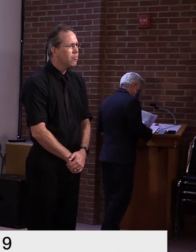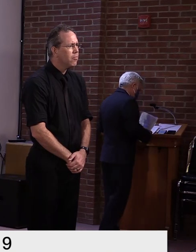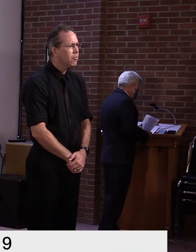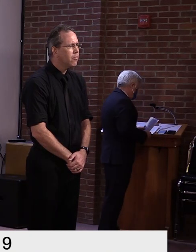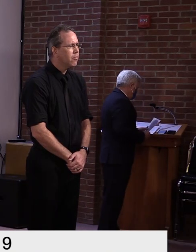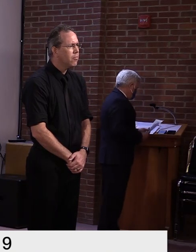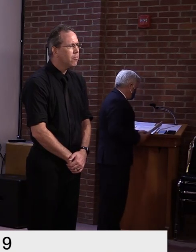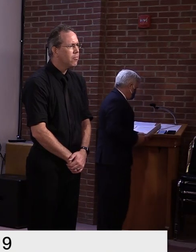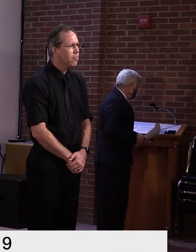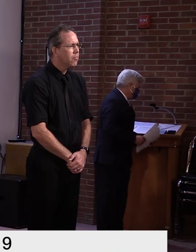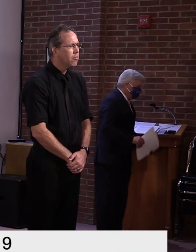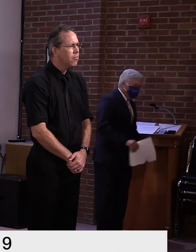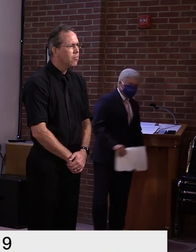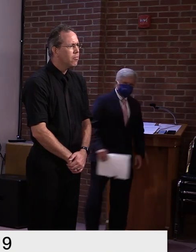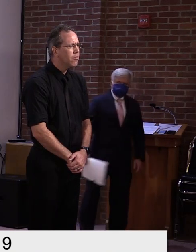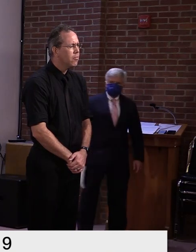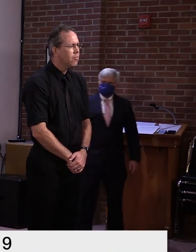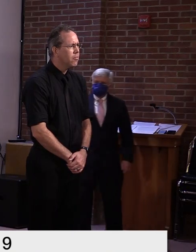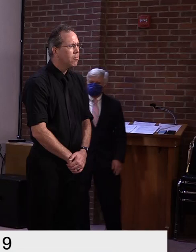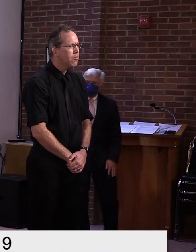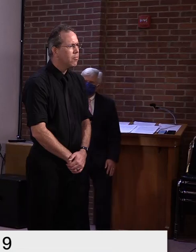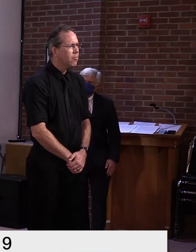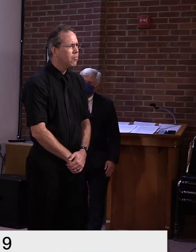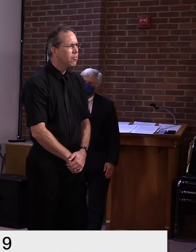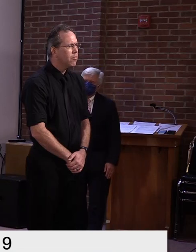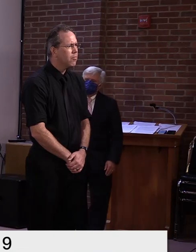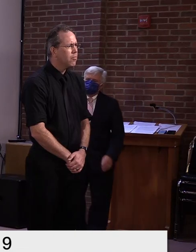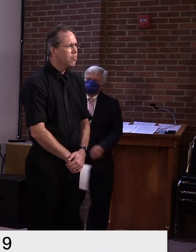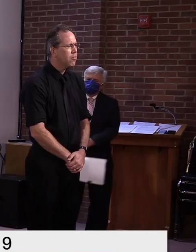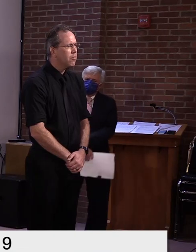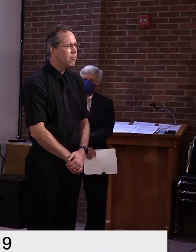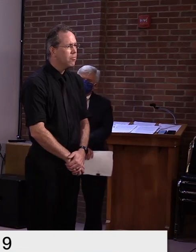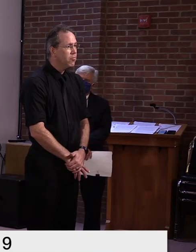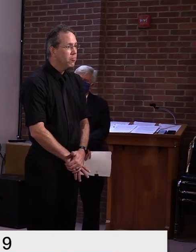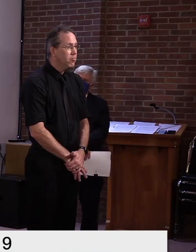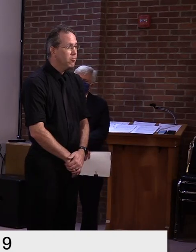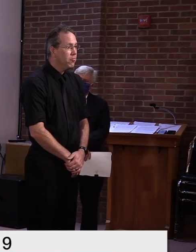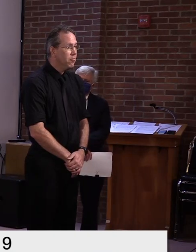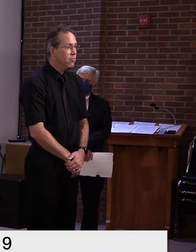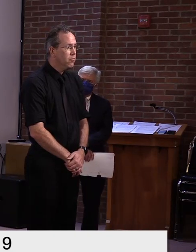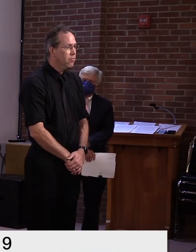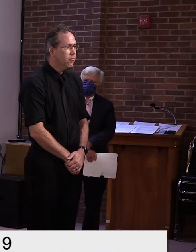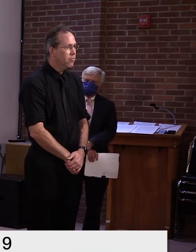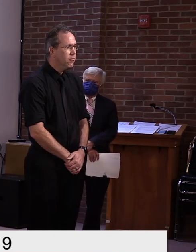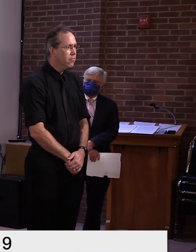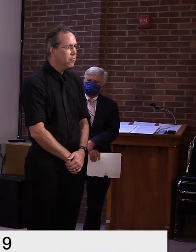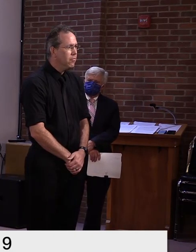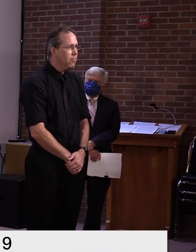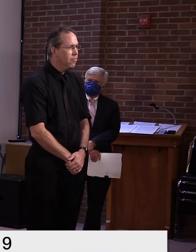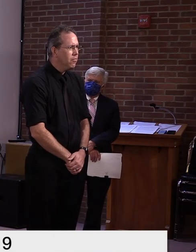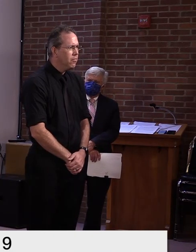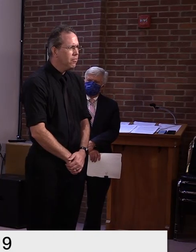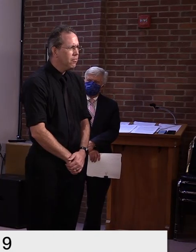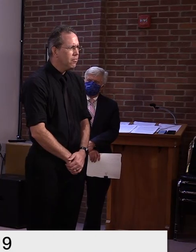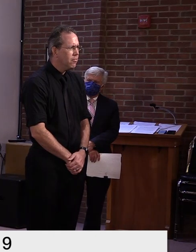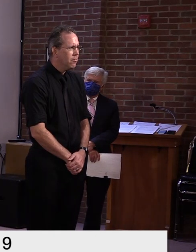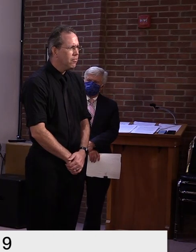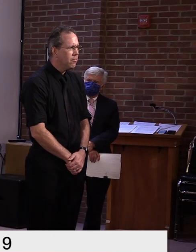So there's a couple questions that people wanted to know. One was, when is the state going to begin